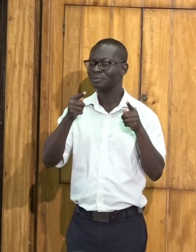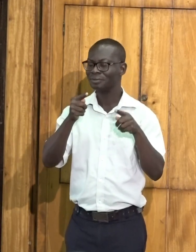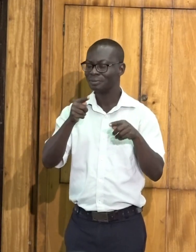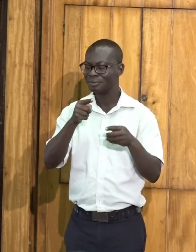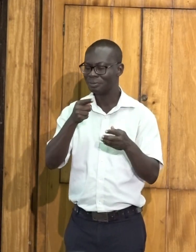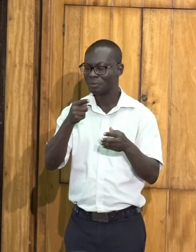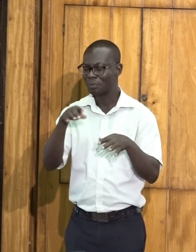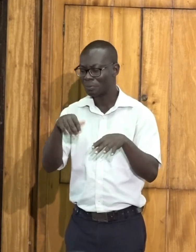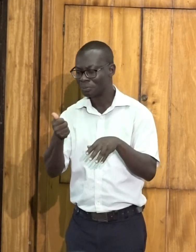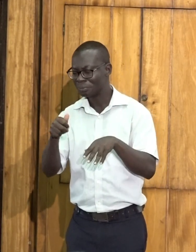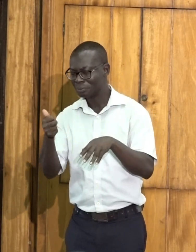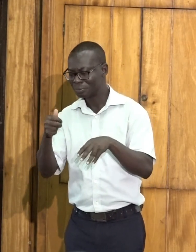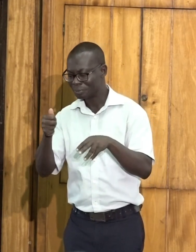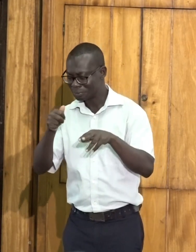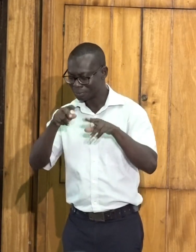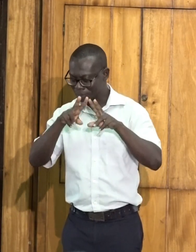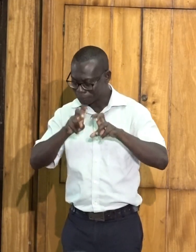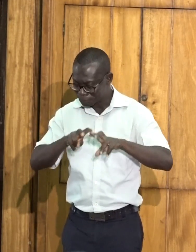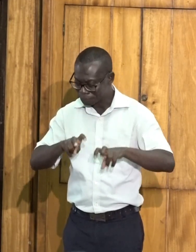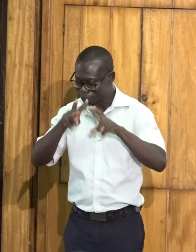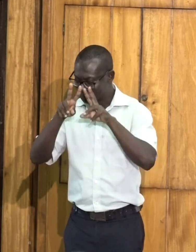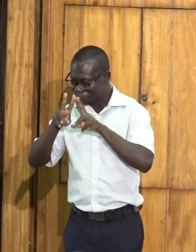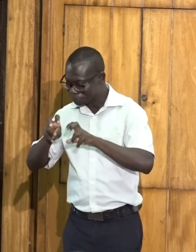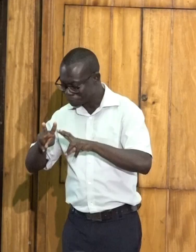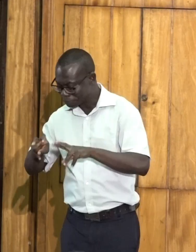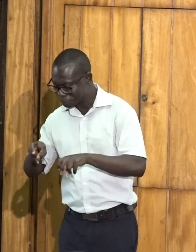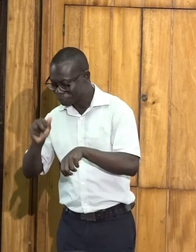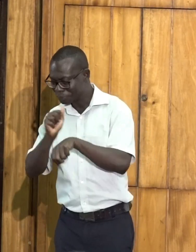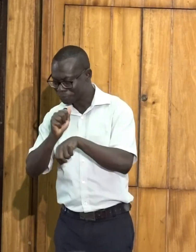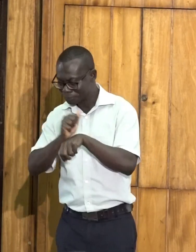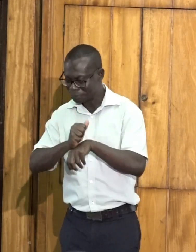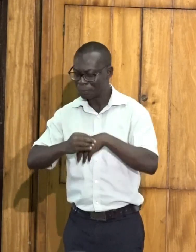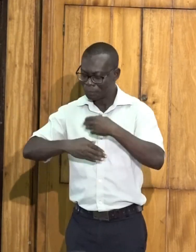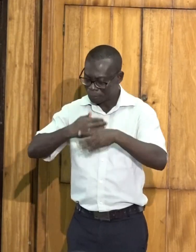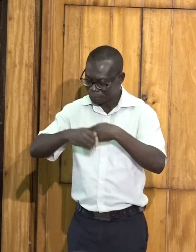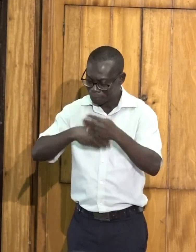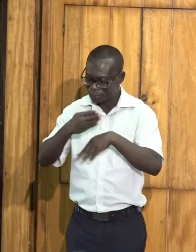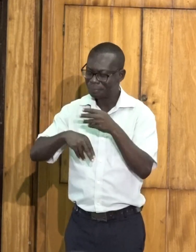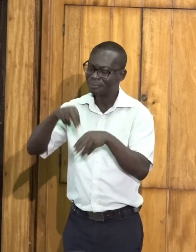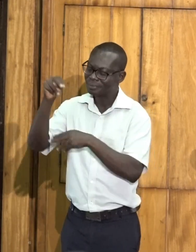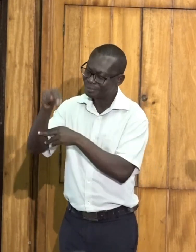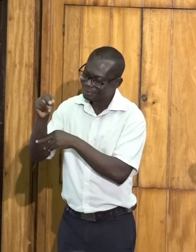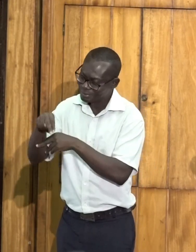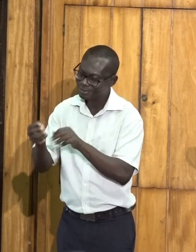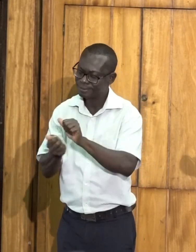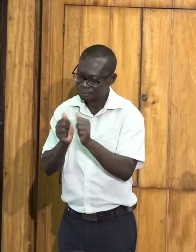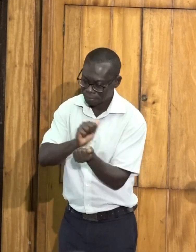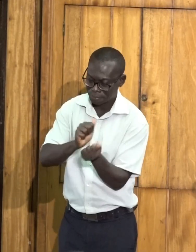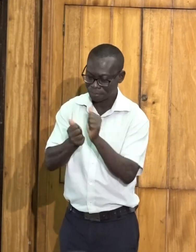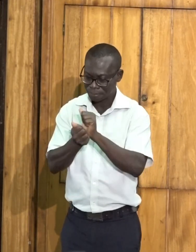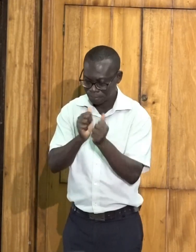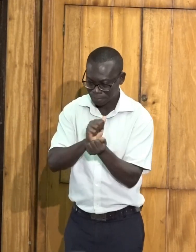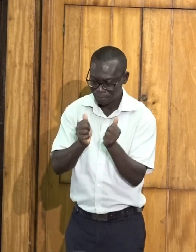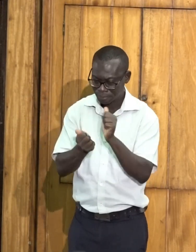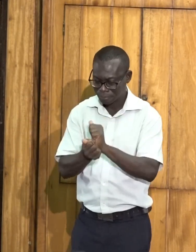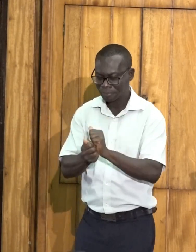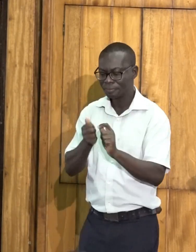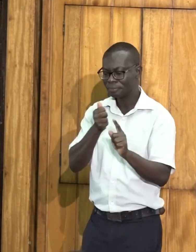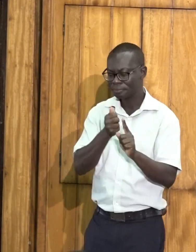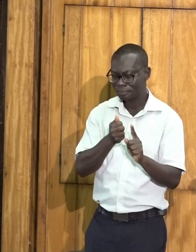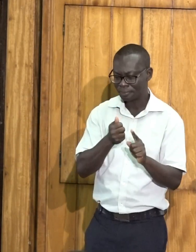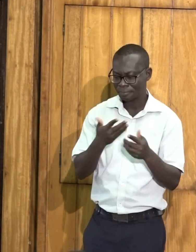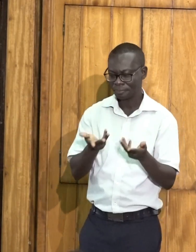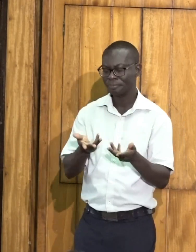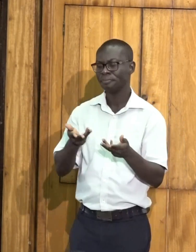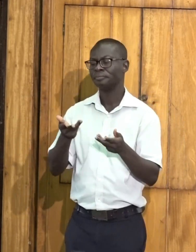cases, review the workflow, and bring out their needs and can make adjustments on their own and inform